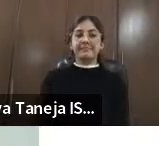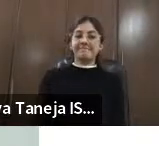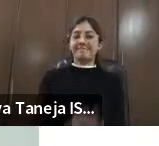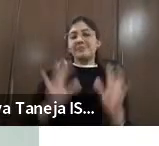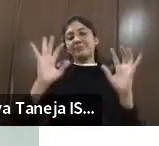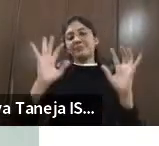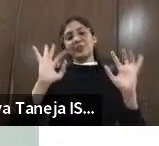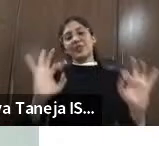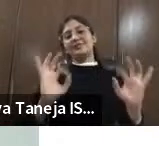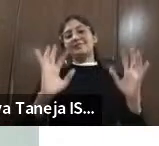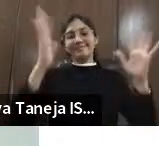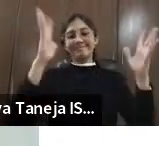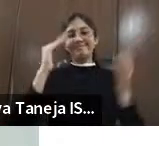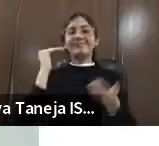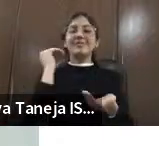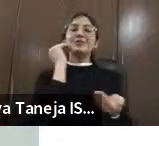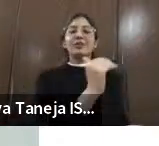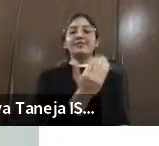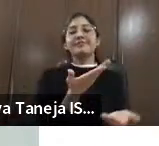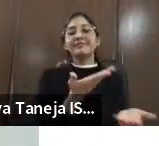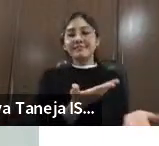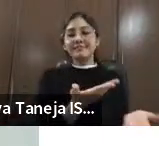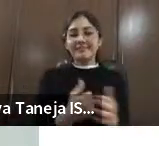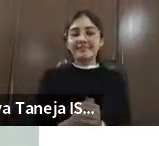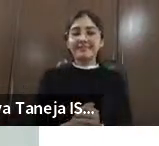Well-deserved award by Mr. Mir.